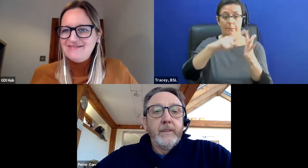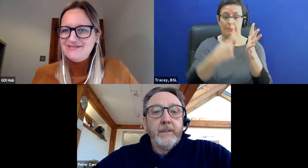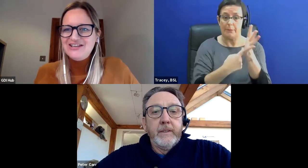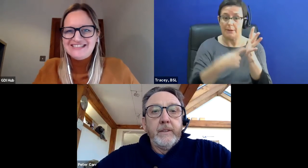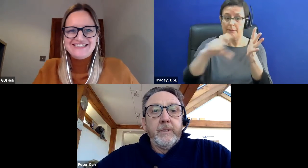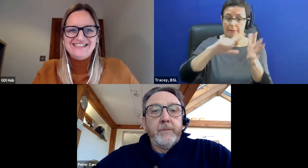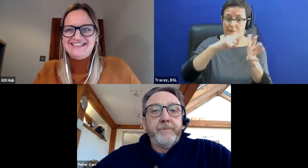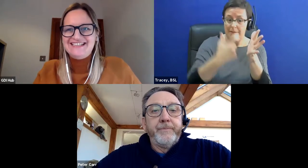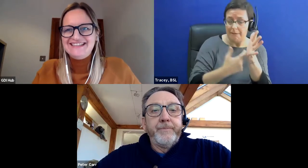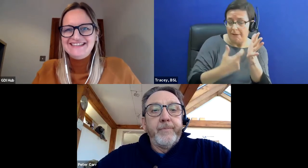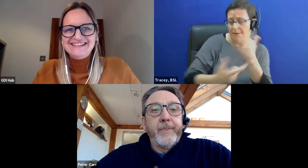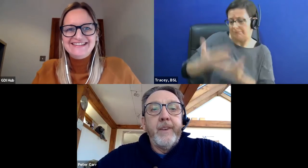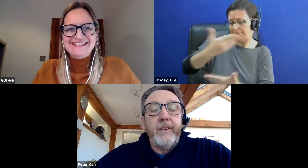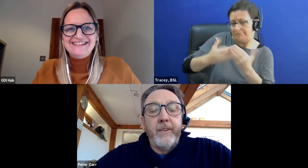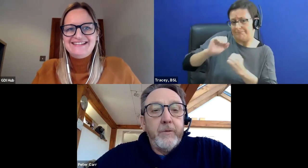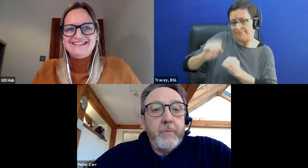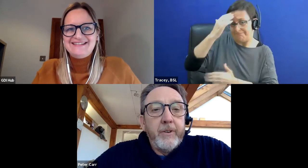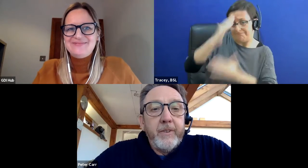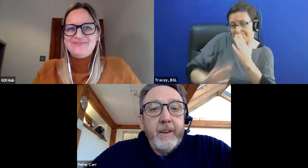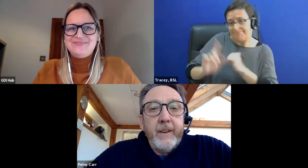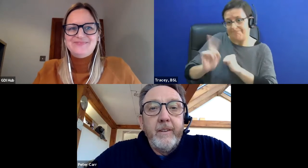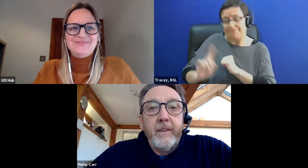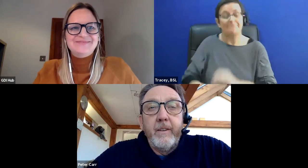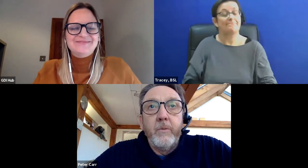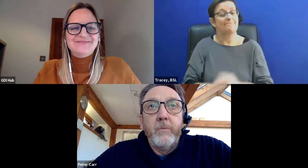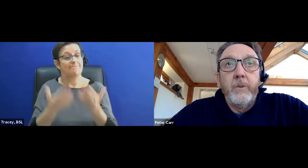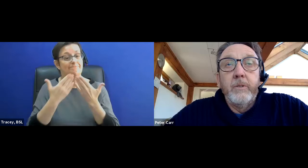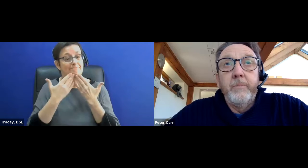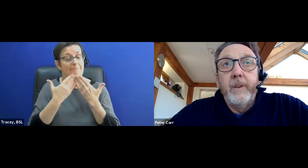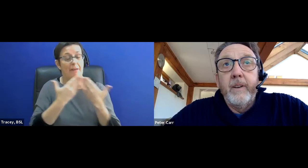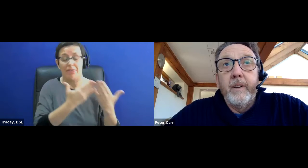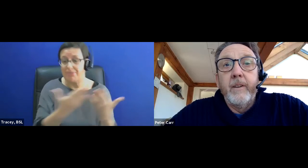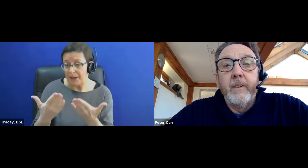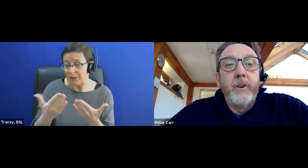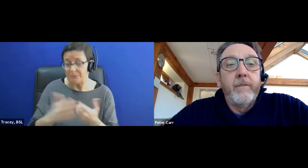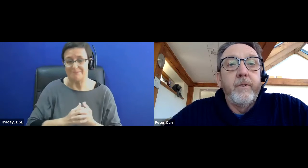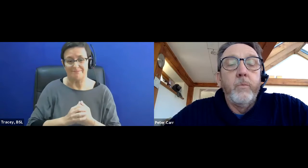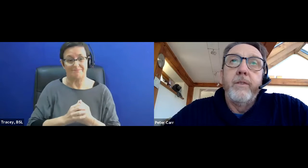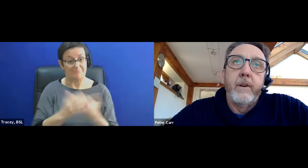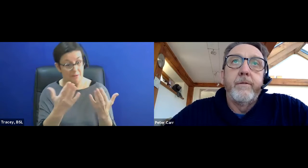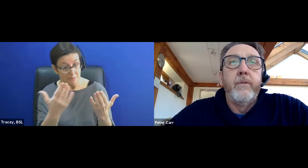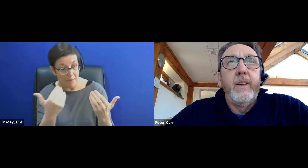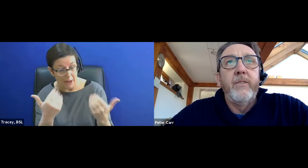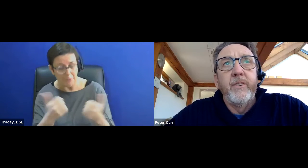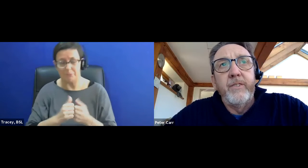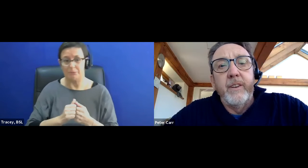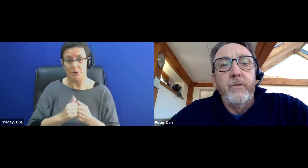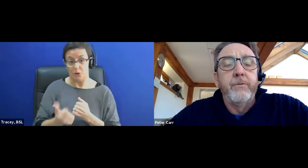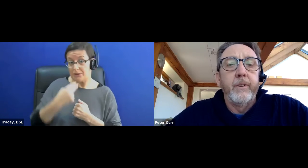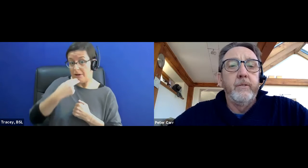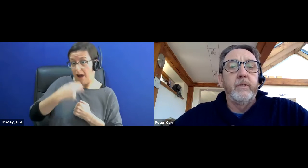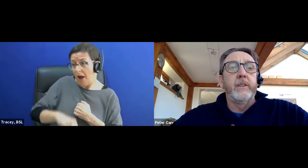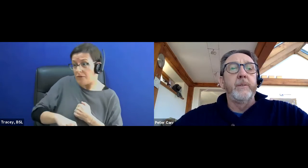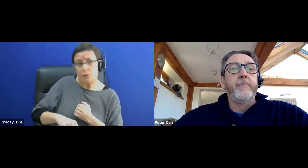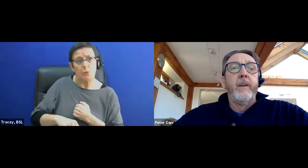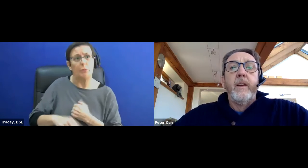and your area of knowledge. Thank you very much, and welcome. Good afternoon. Well, it's afternoon here on the sunny